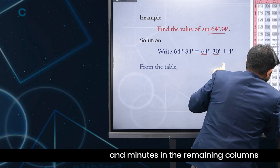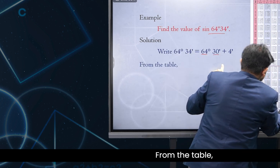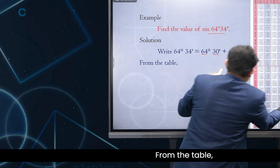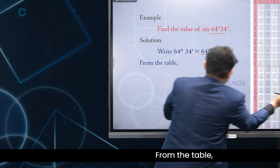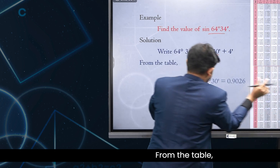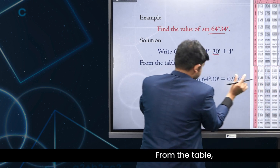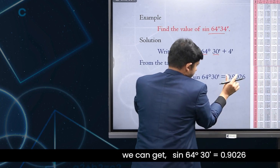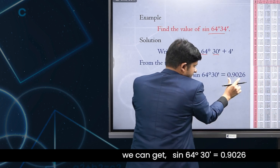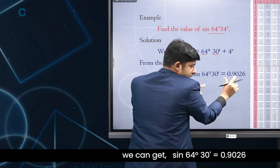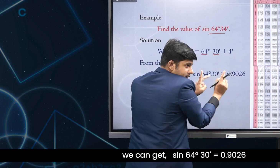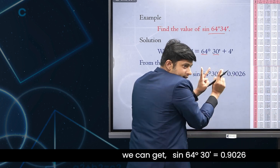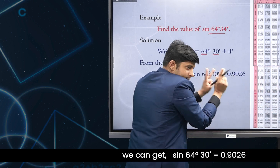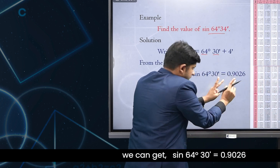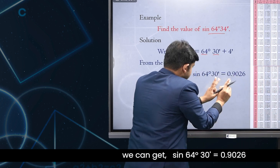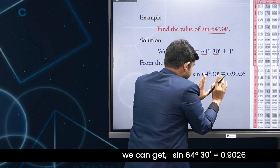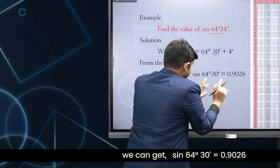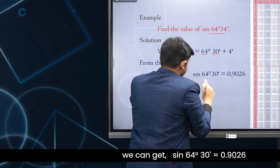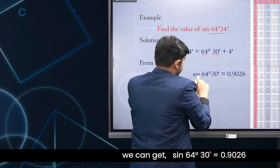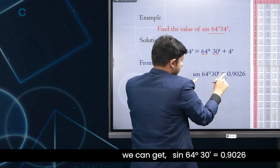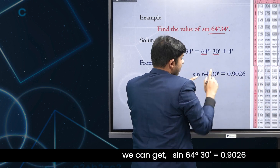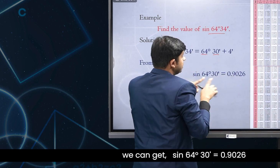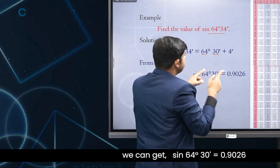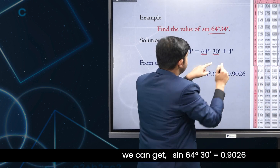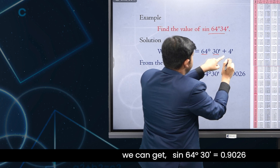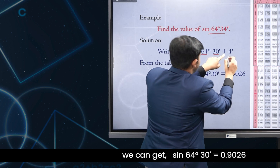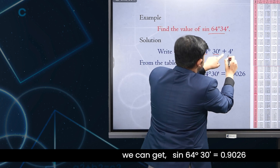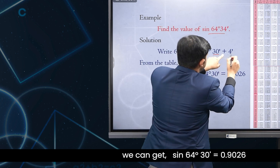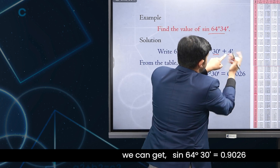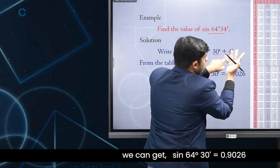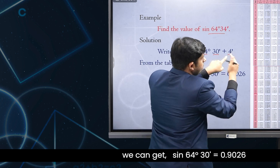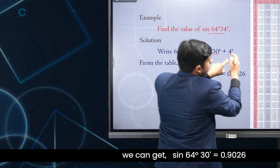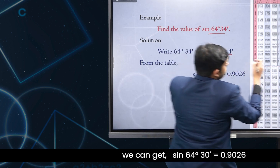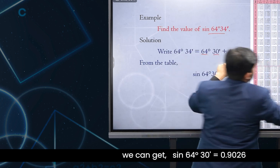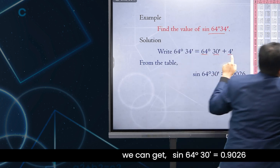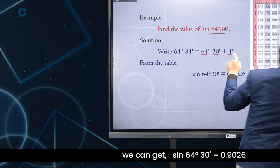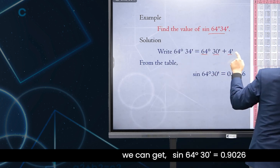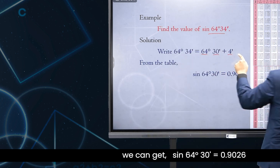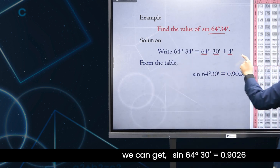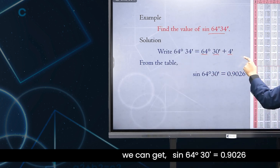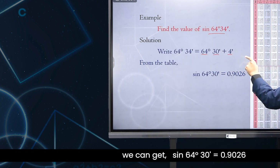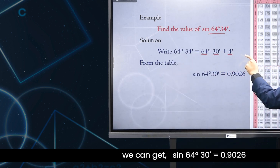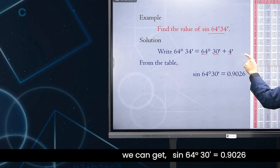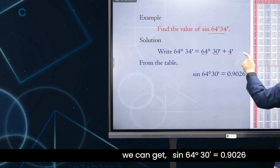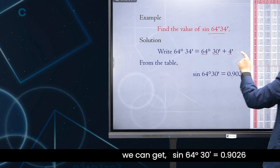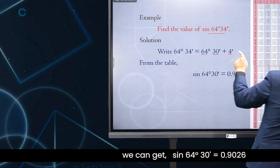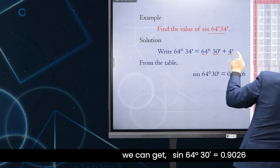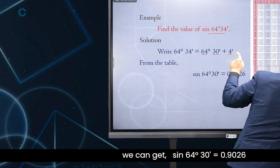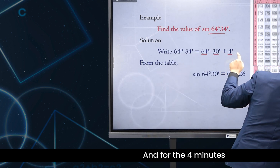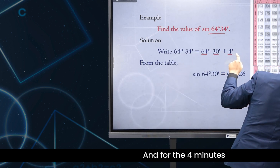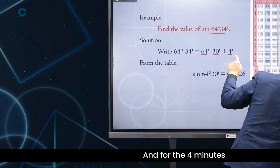From the table, we can get sin 64 degrees 30 minutes value as 0.9026. And for the